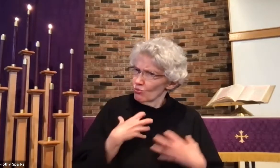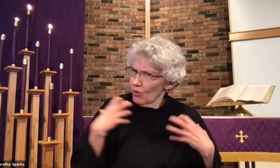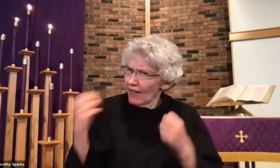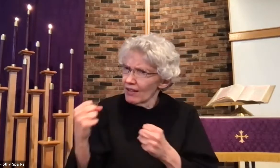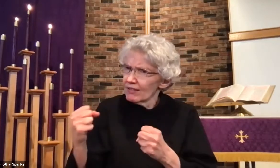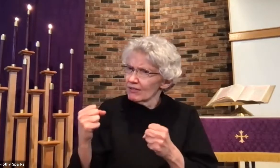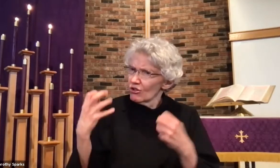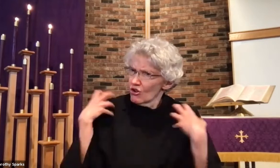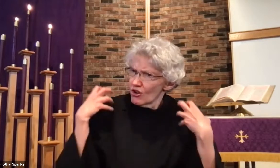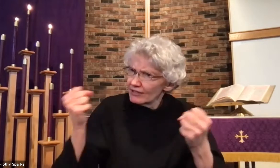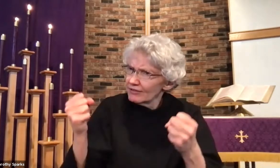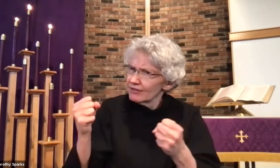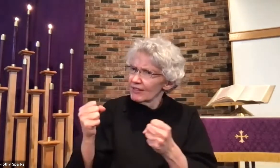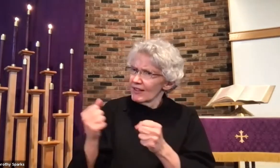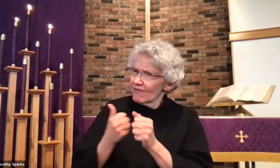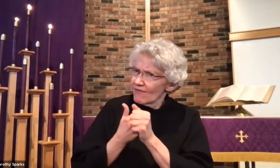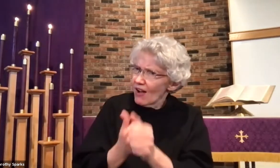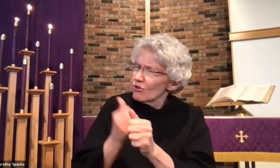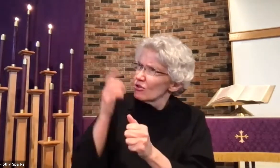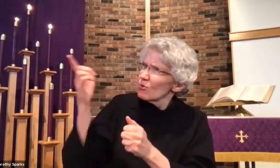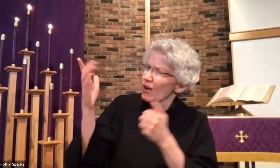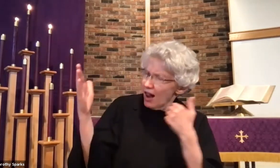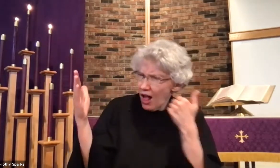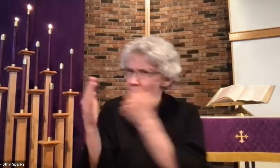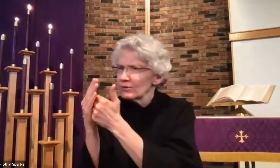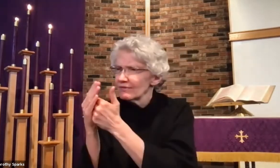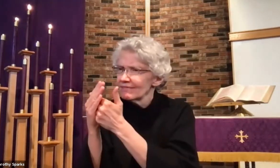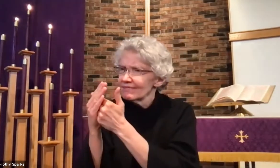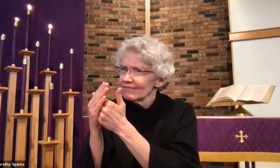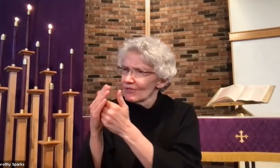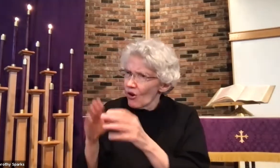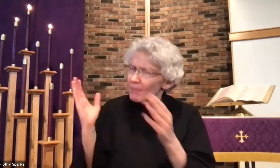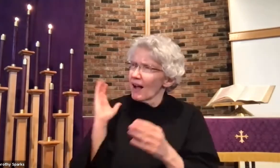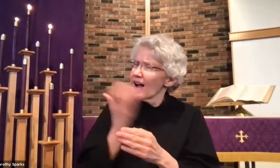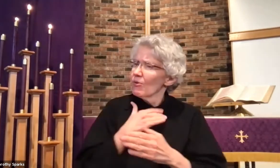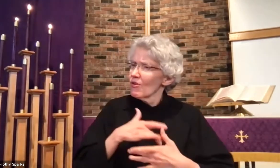give us strength and courage to follow you more closely.